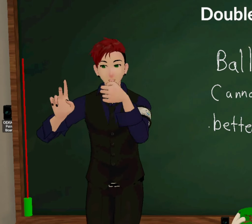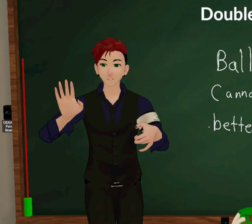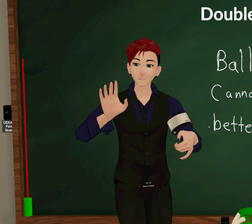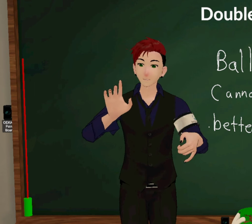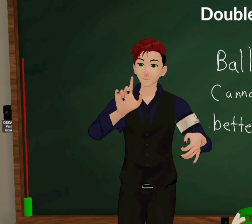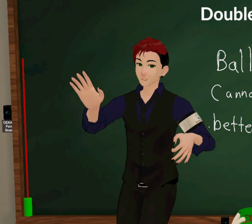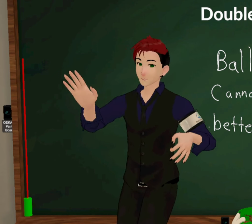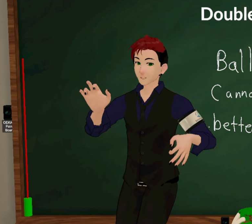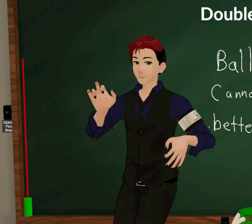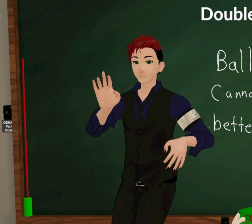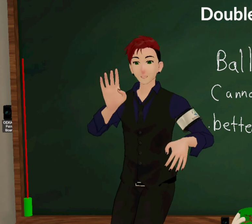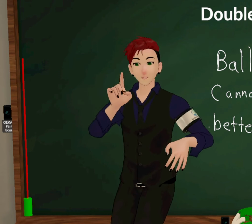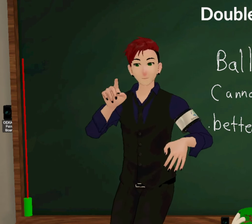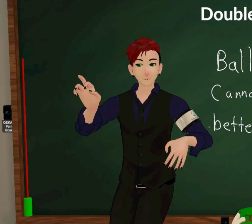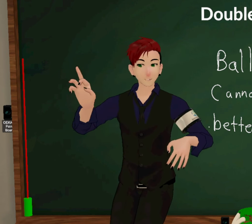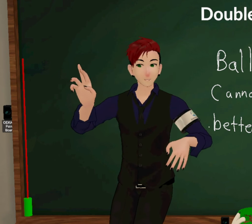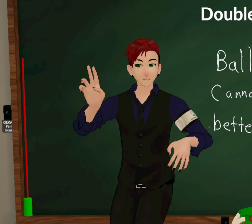BETTER, you're spelling it in real life better.